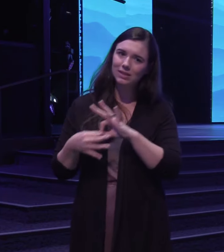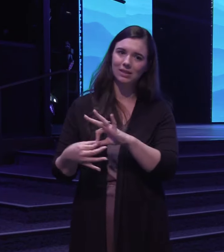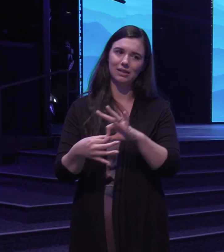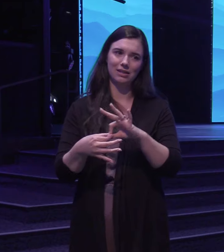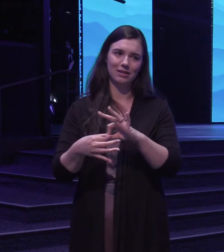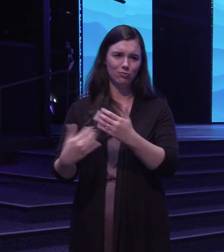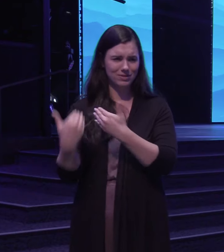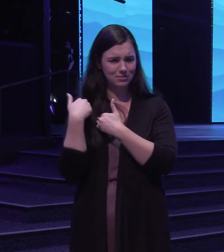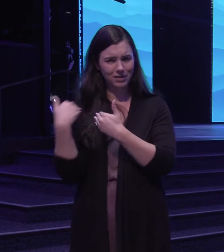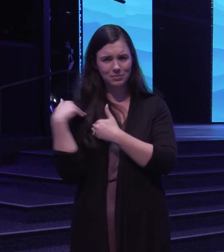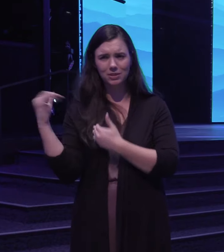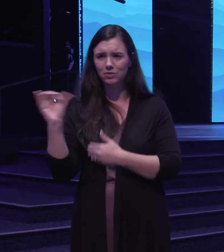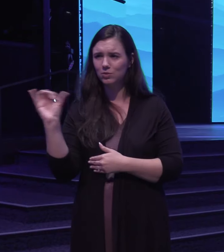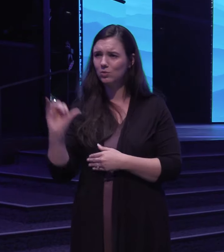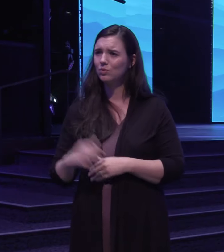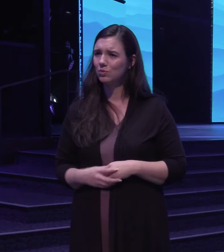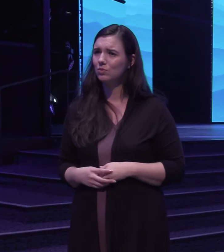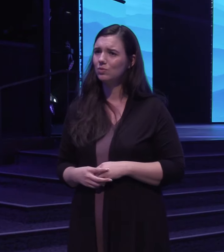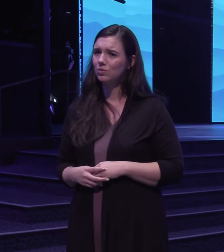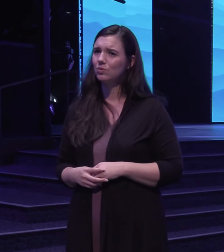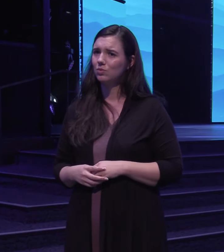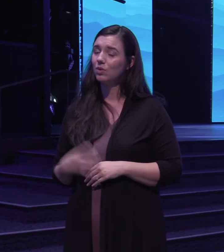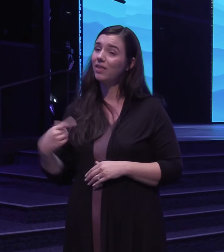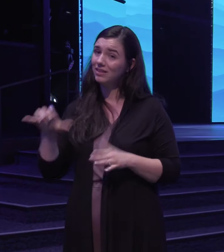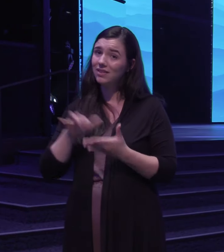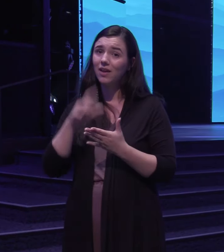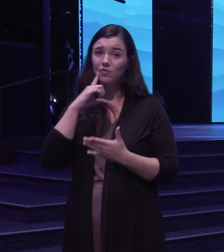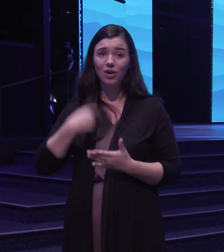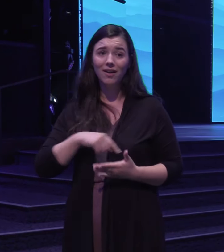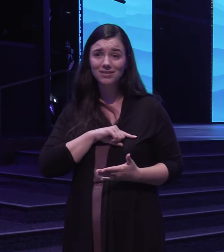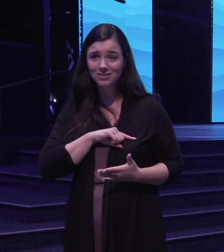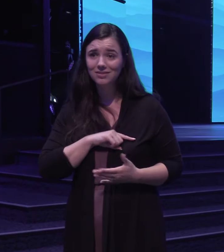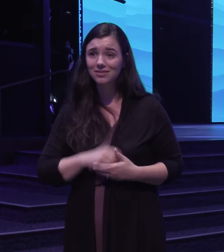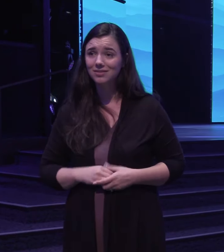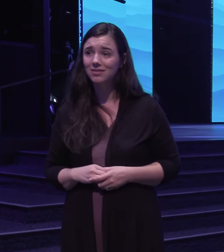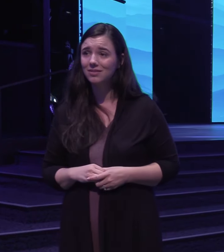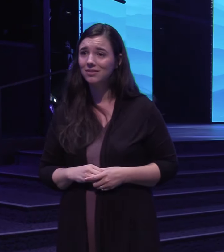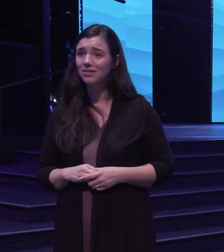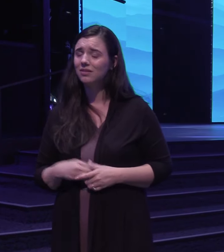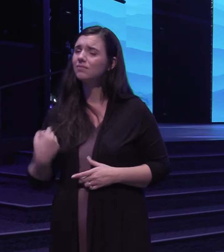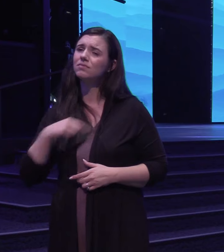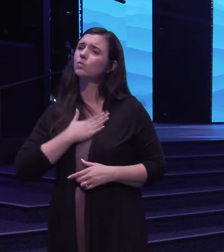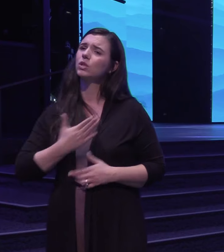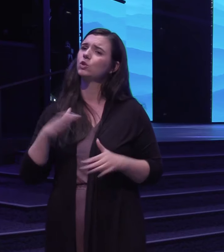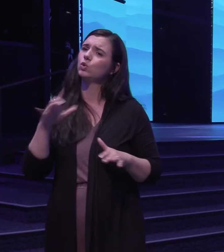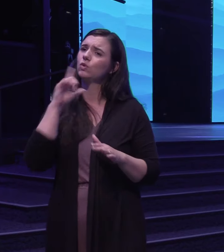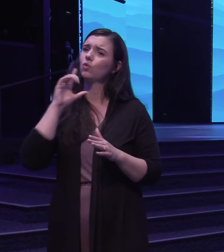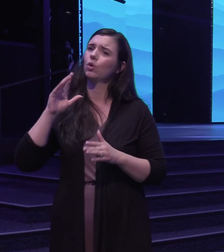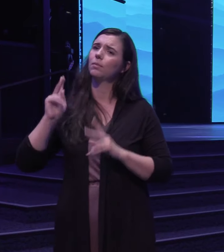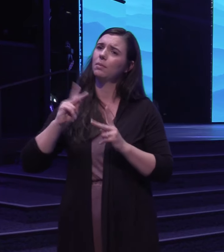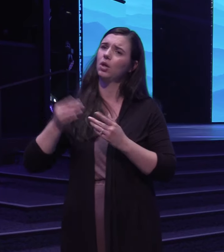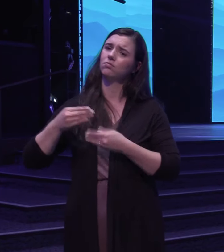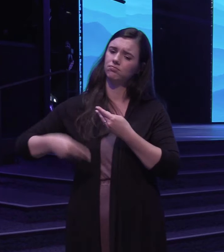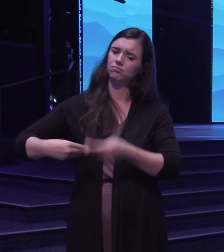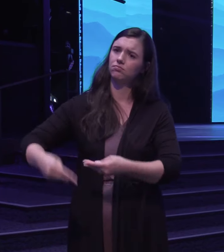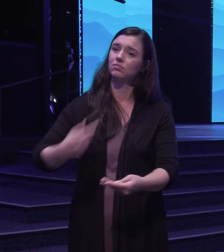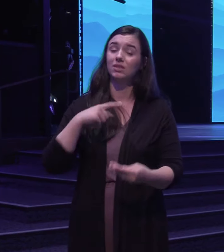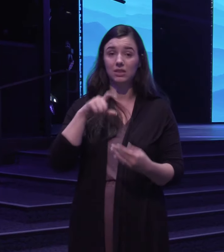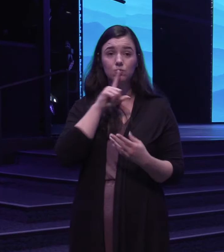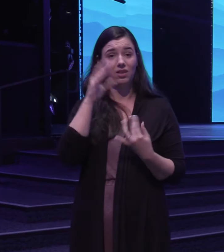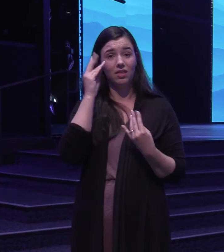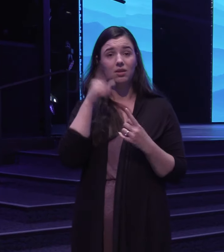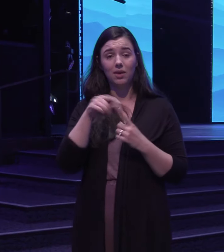of responsibility. They did that for us. What are we willing to do for those who are coming after us? We need